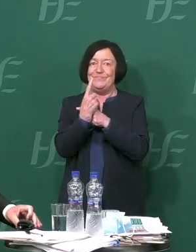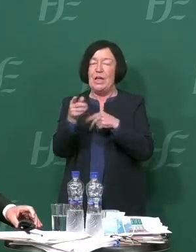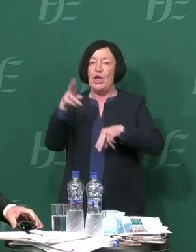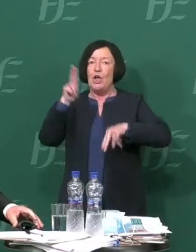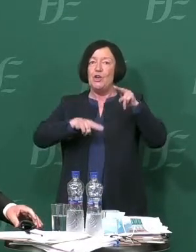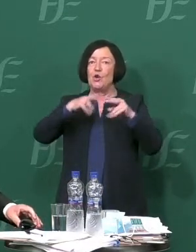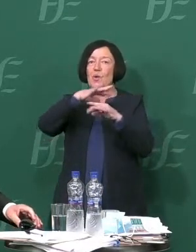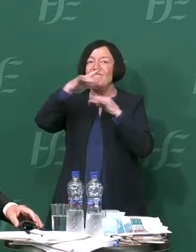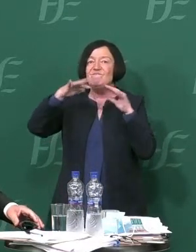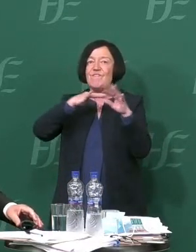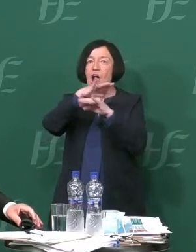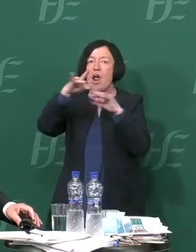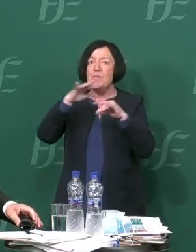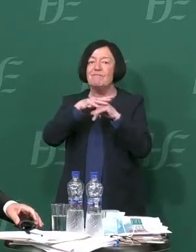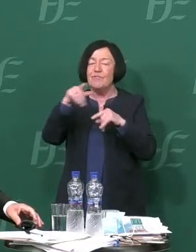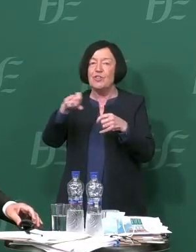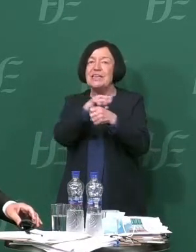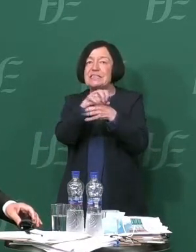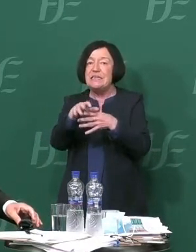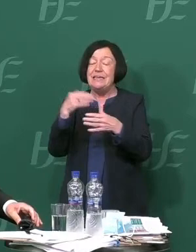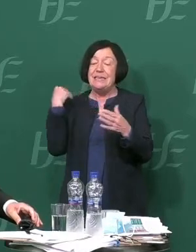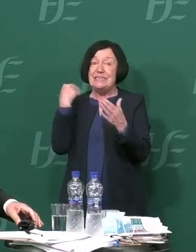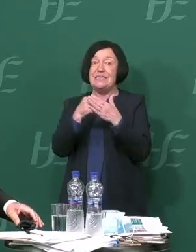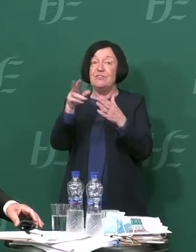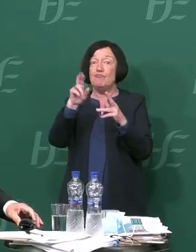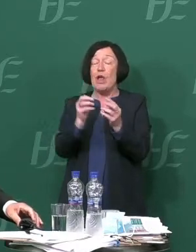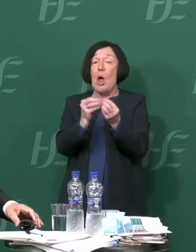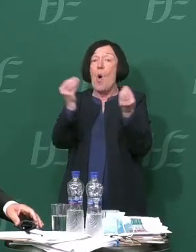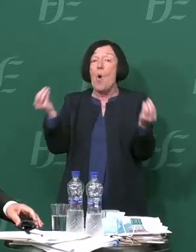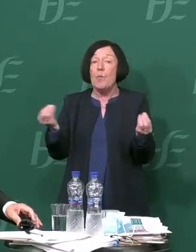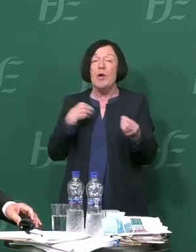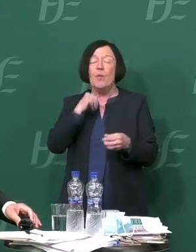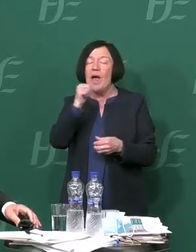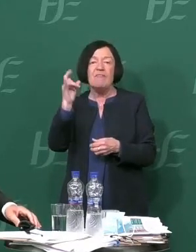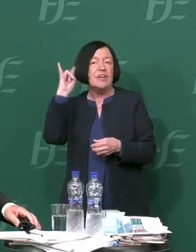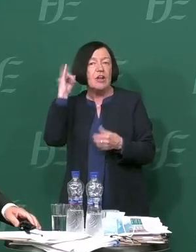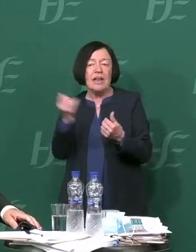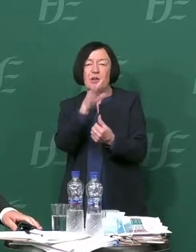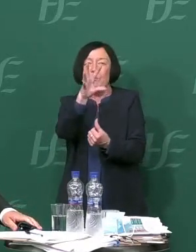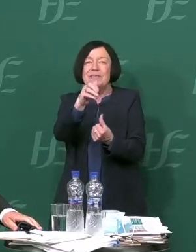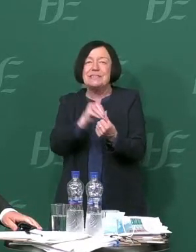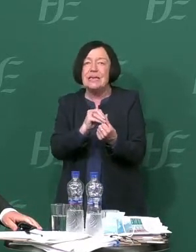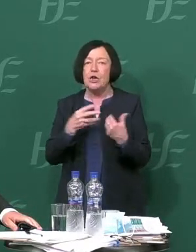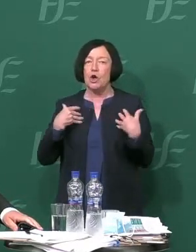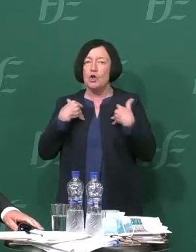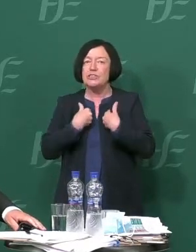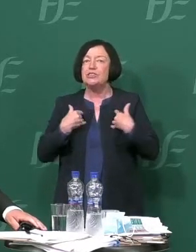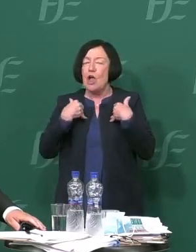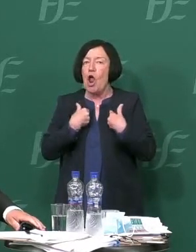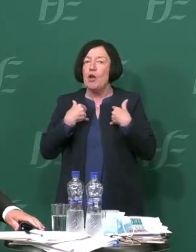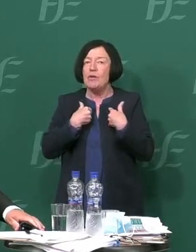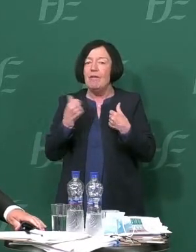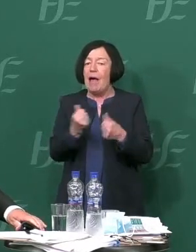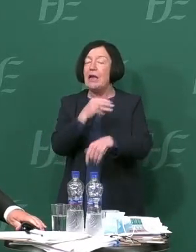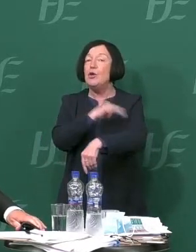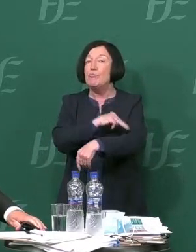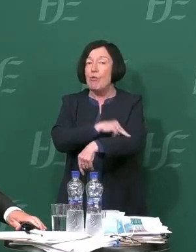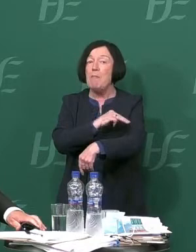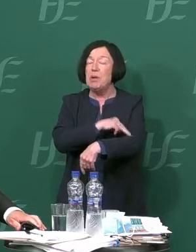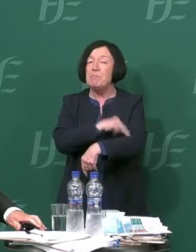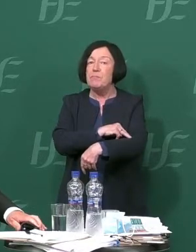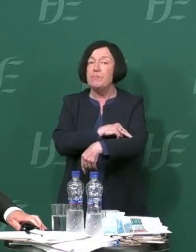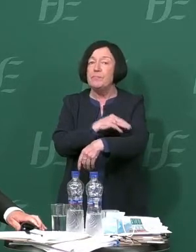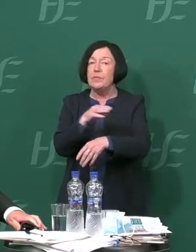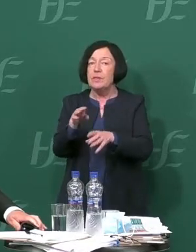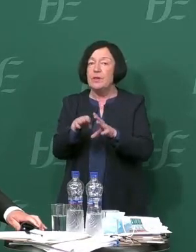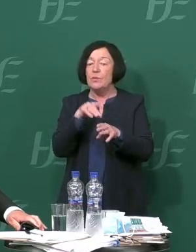new environment for the disease since they have been reopened. We haven't heard any particular concerns that there's any problem